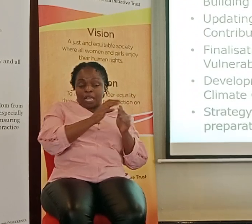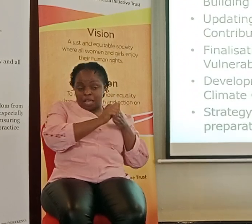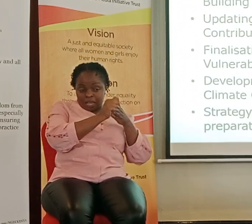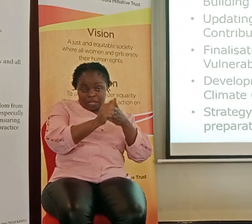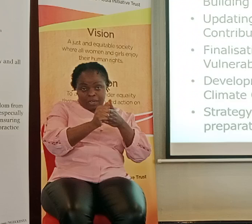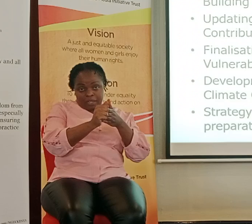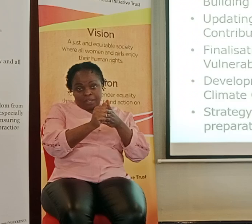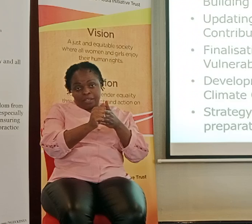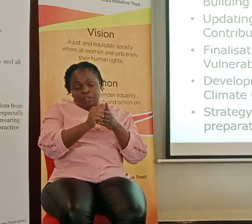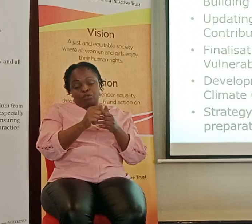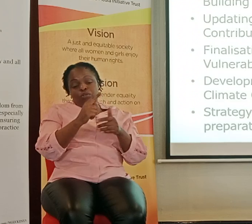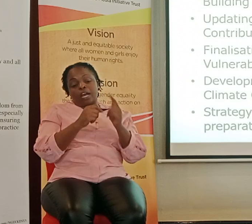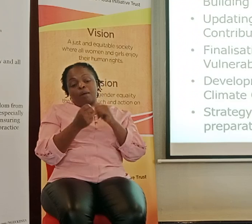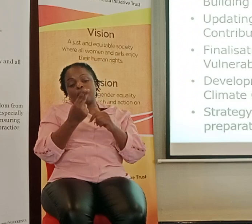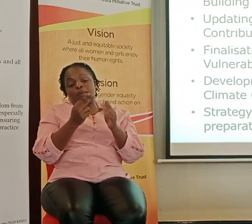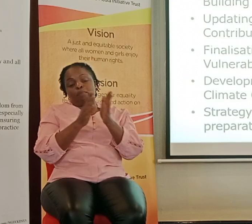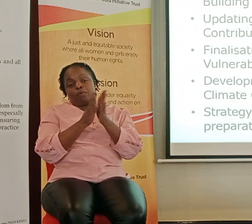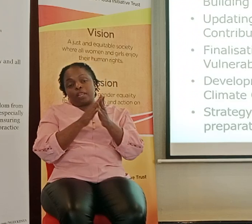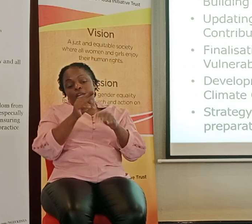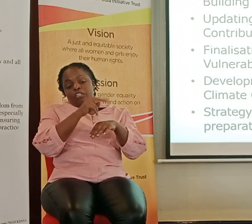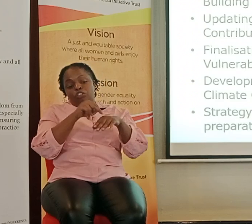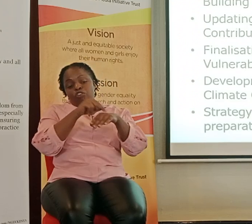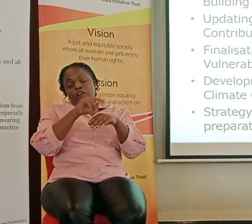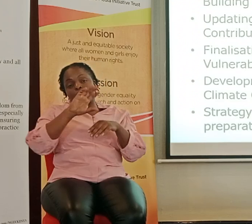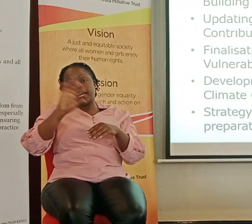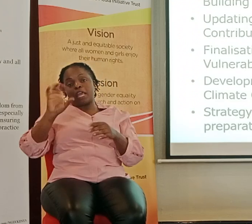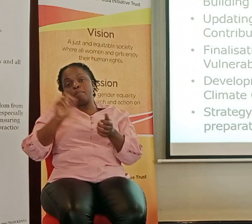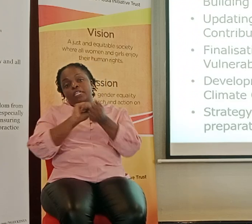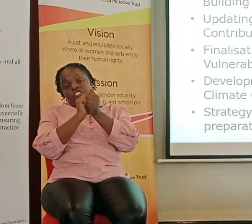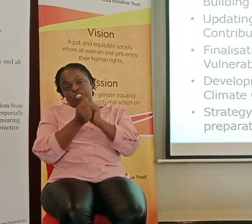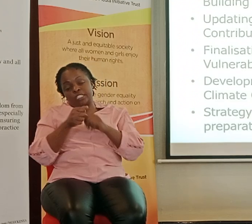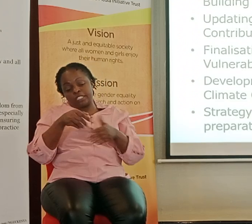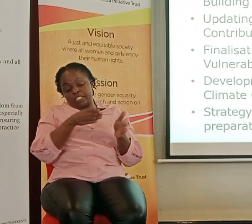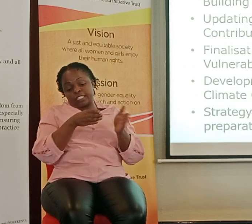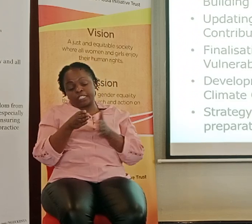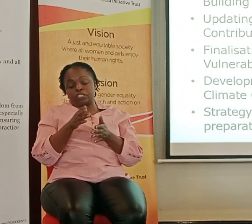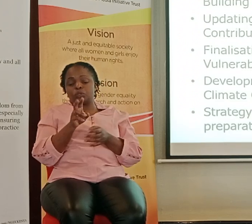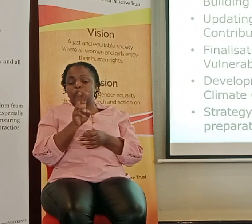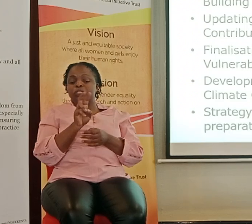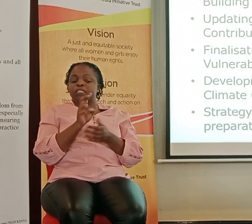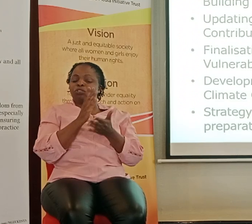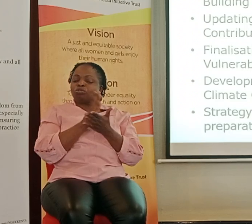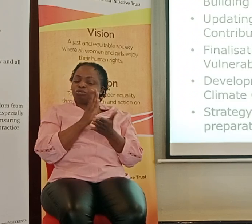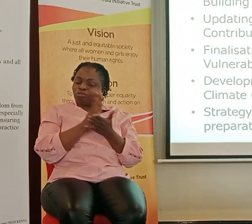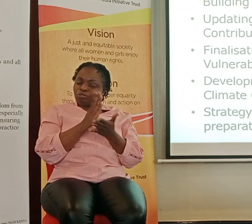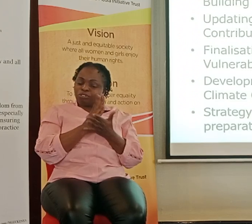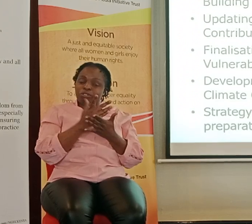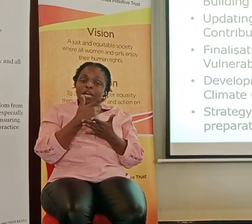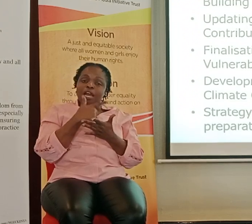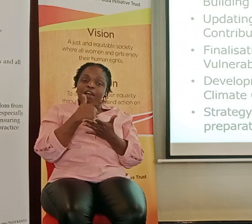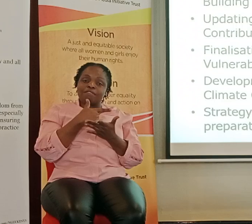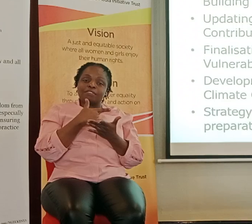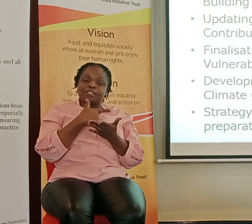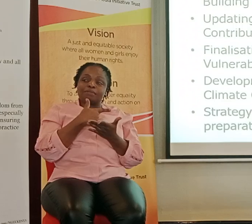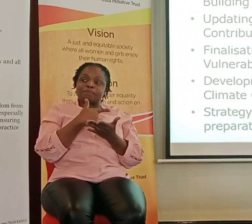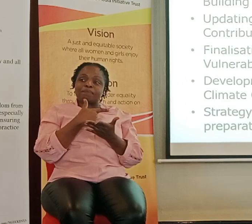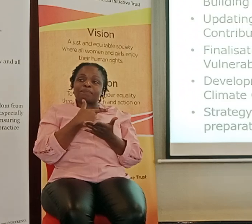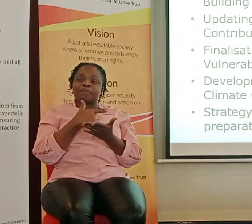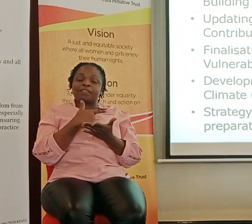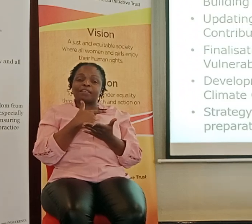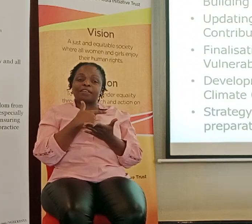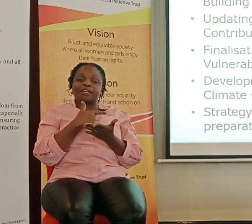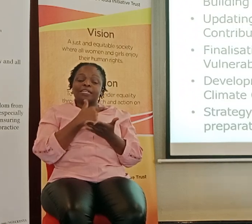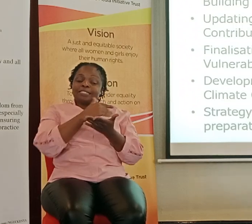national climate finance strategy, just to see, because there are quite a number of